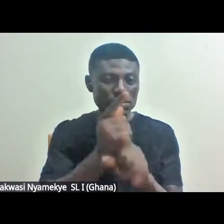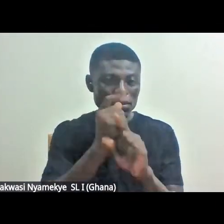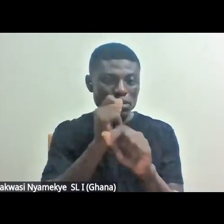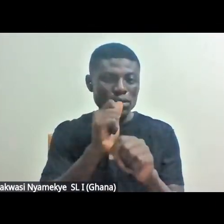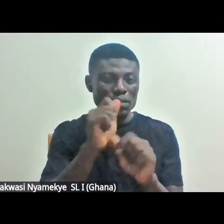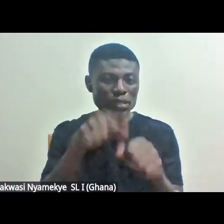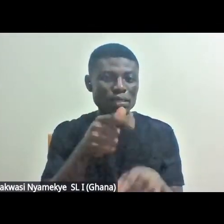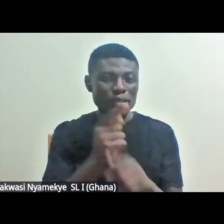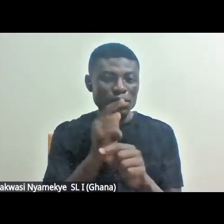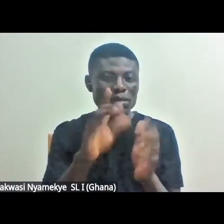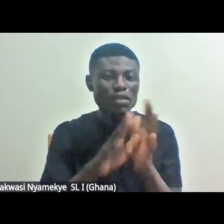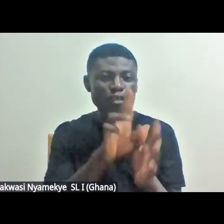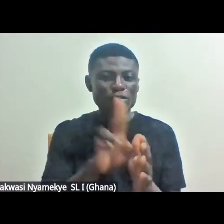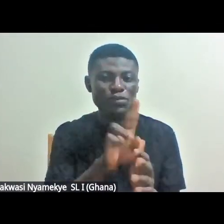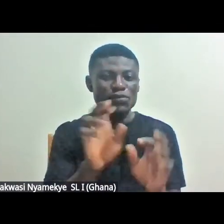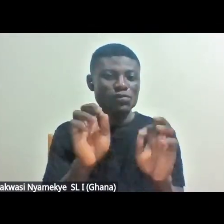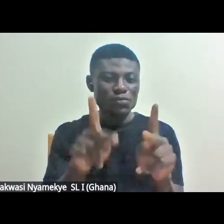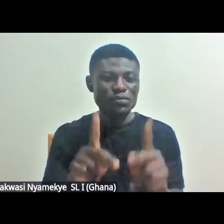Okay,